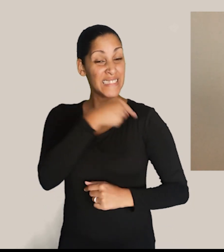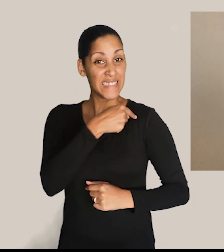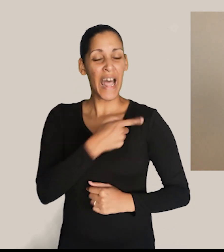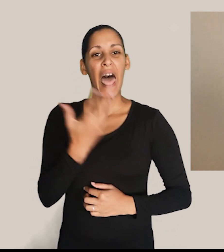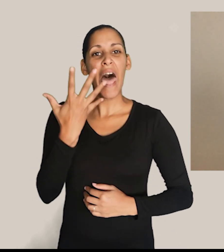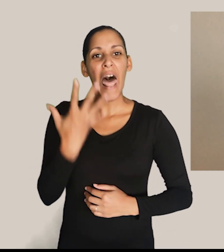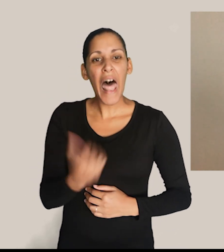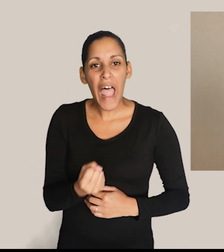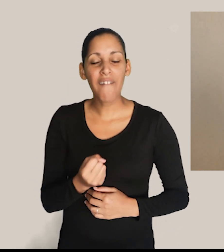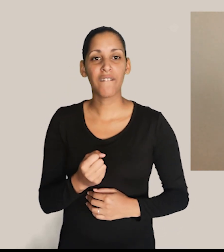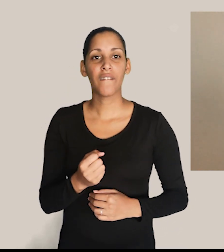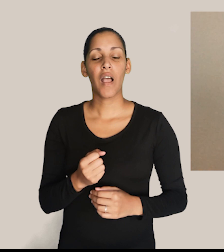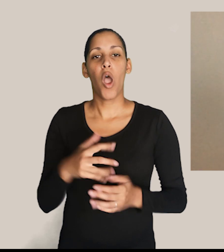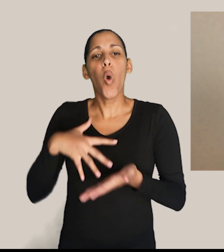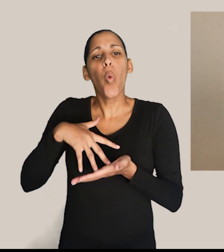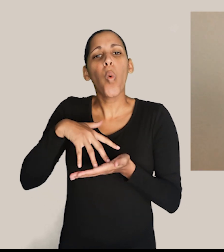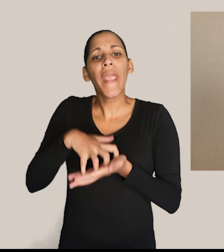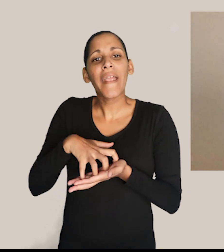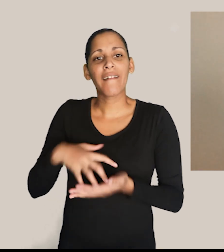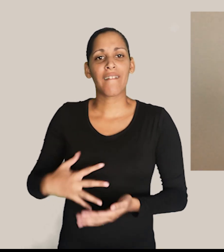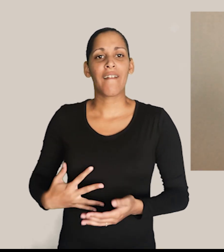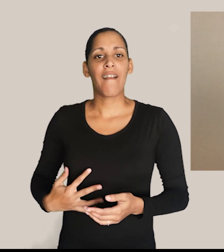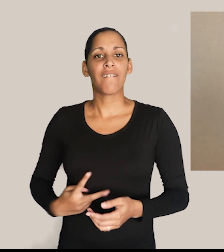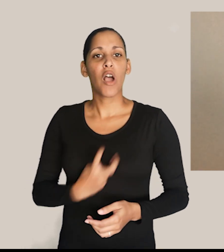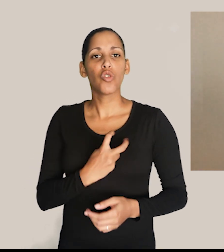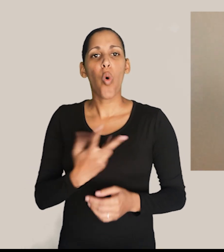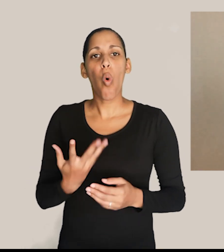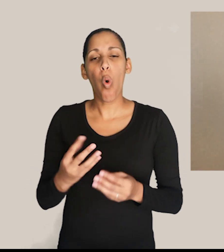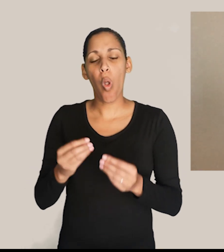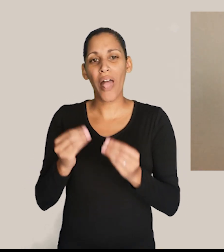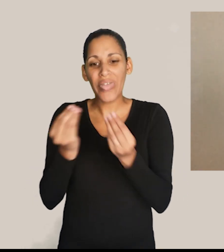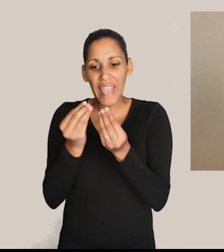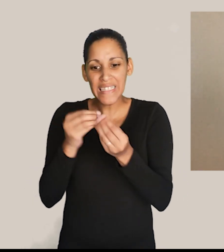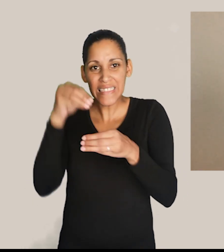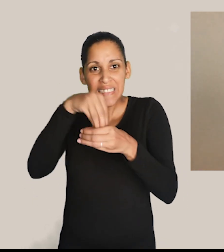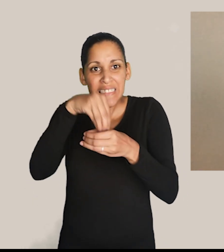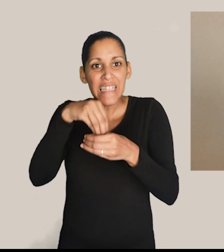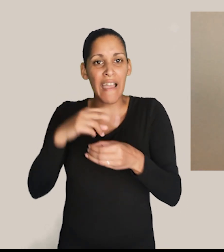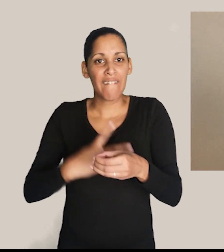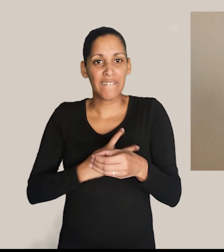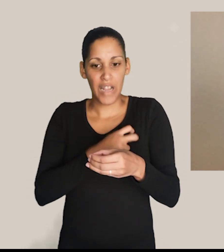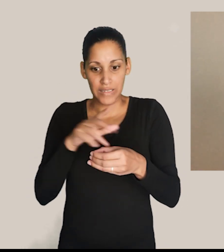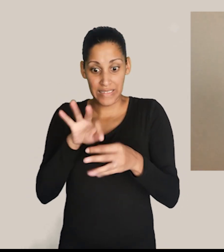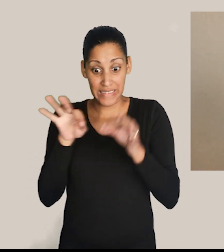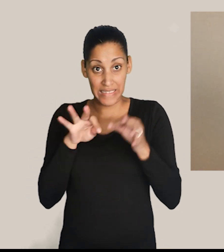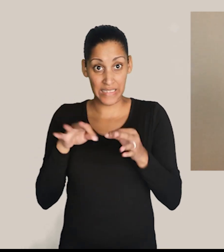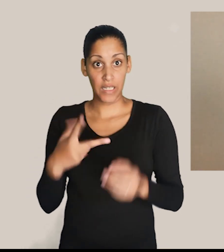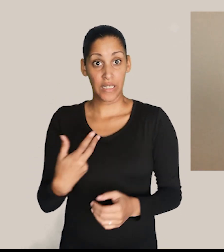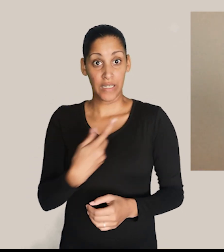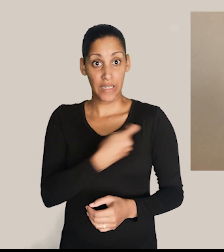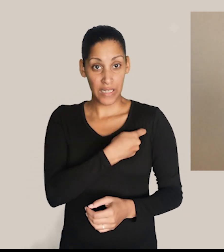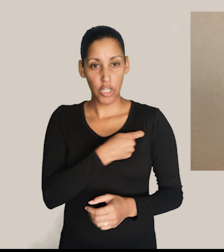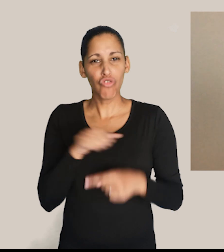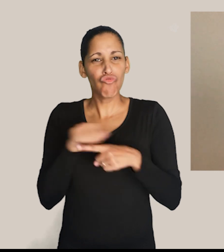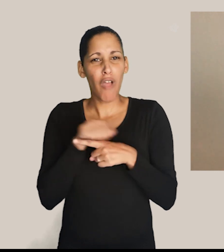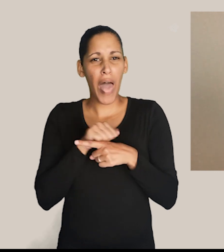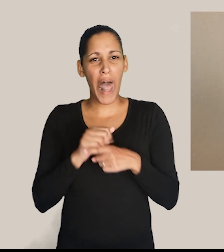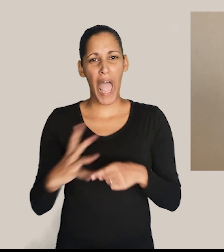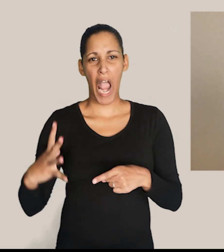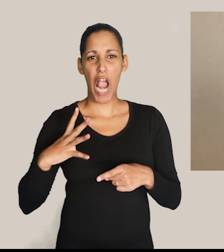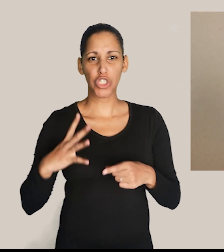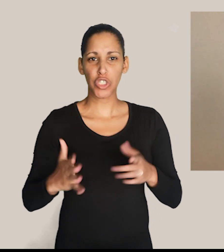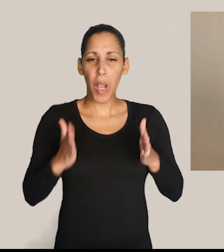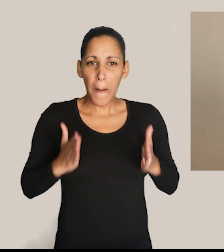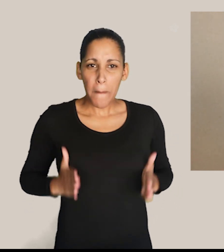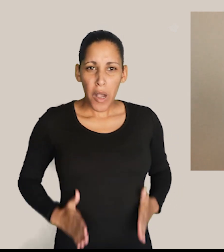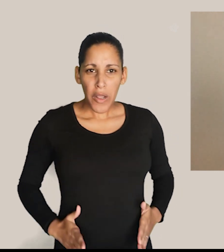substance containing a killed or weakened form of the virus or components of the virus. When introduced into our system, it trains our body